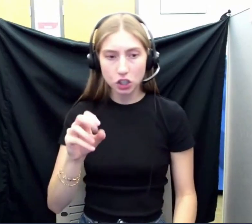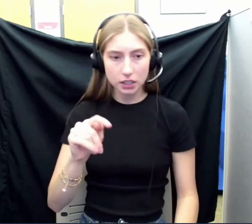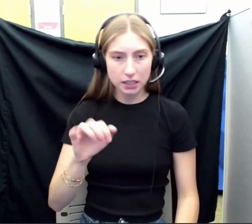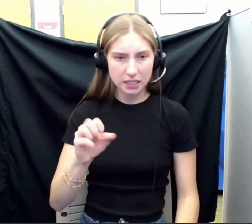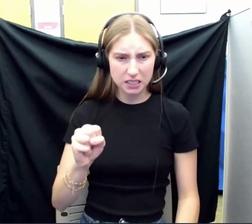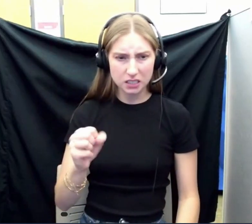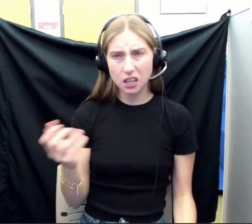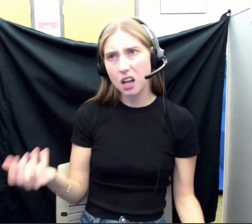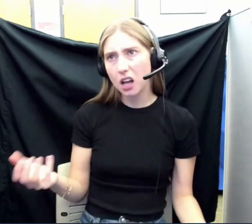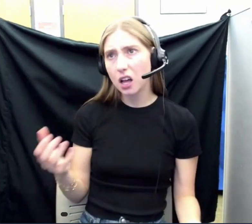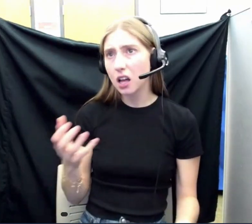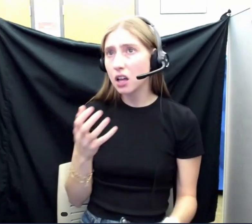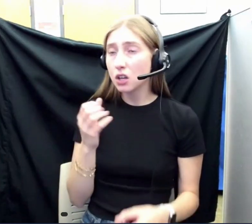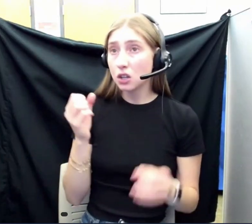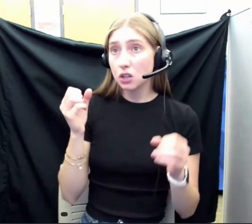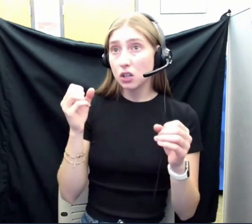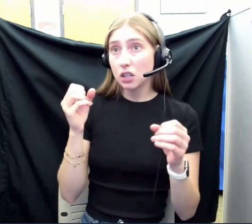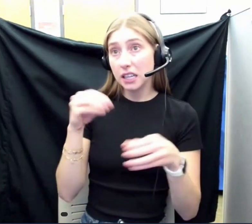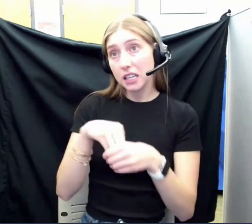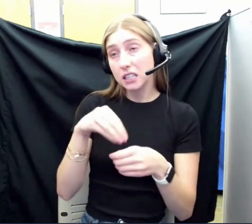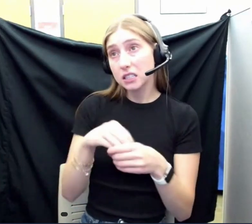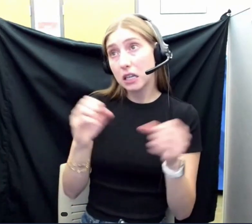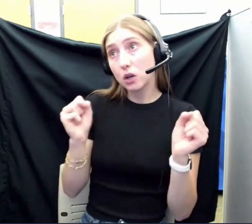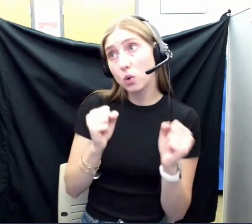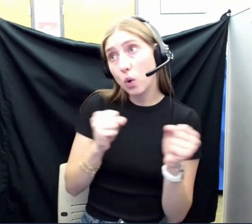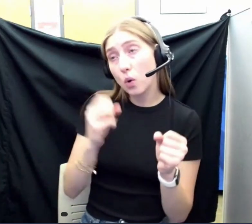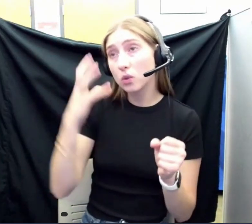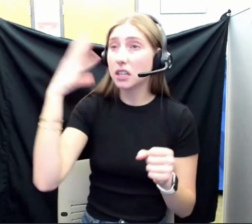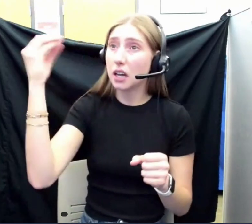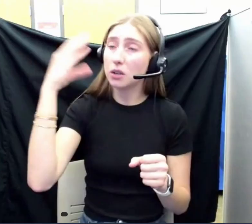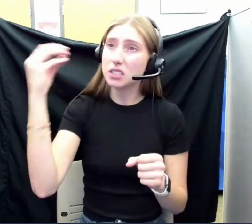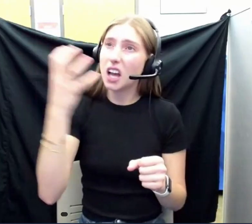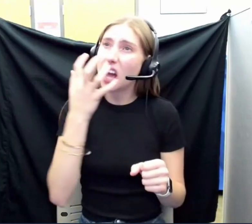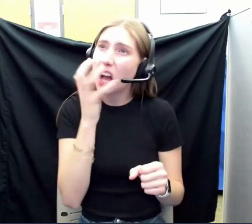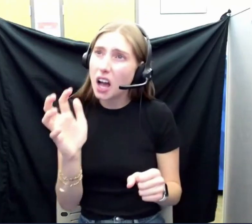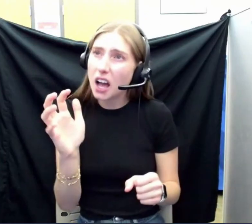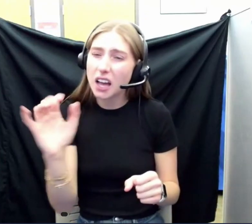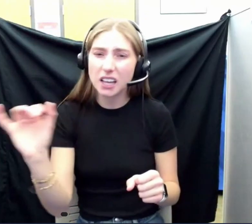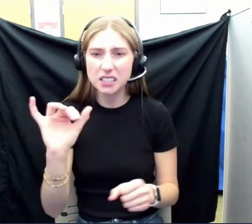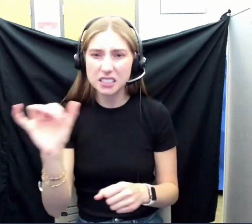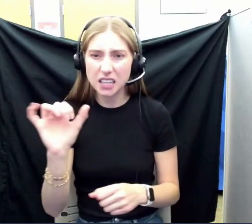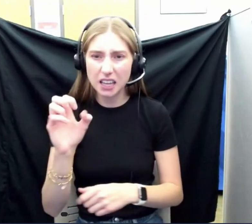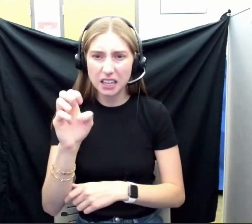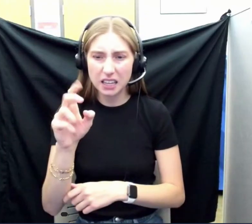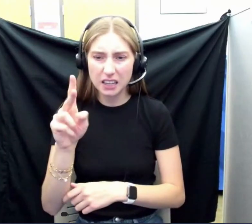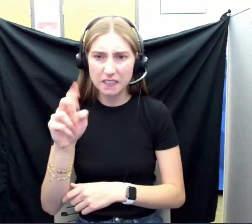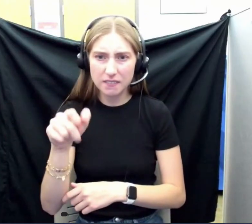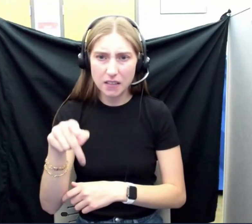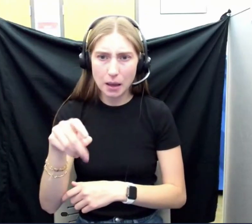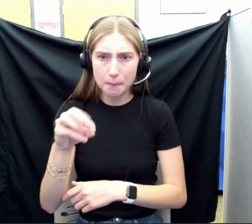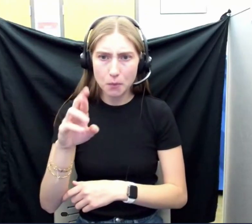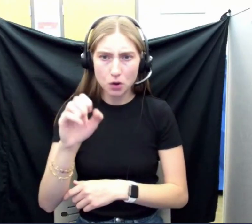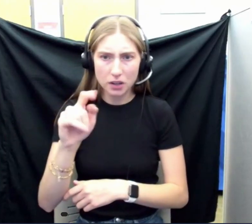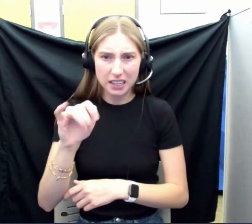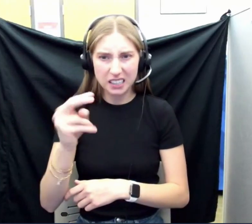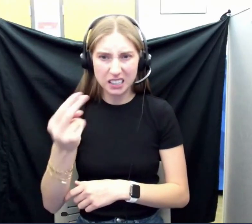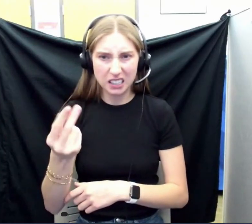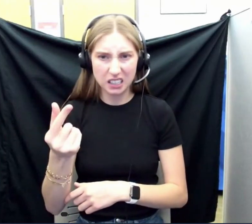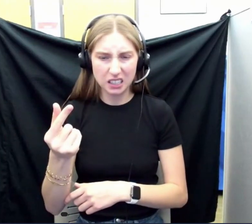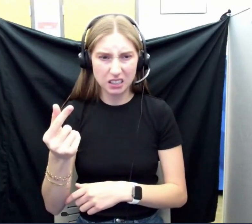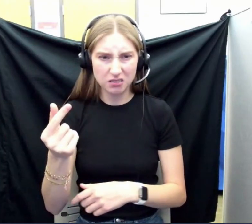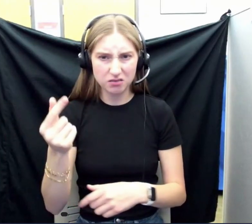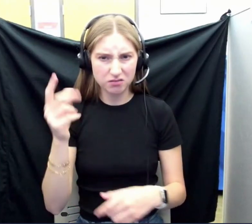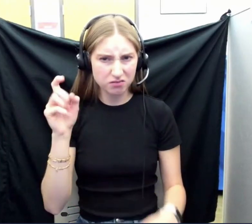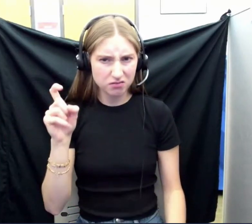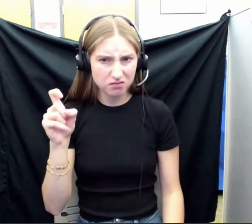outside, so it's like evaporating. It's like evaporating? Okay, he's got some good points, and right off the bat, he's